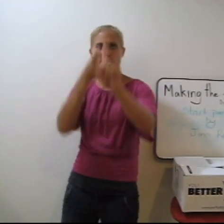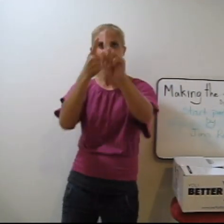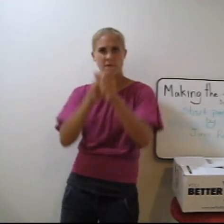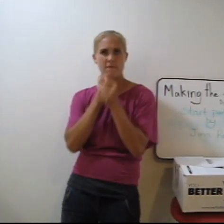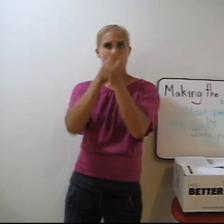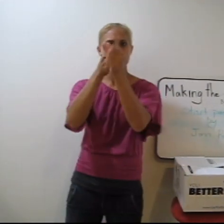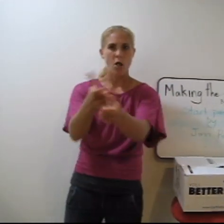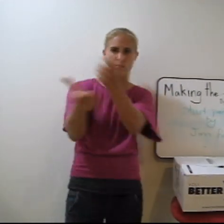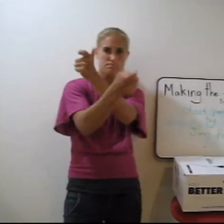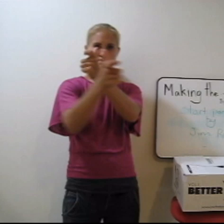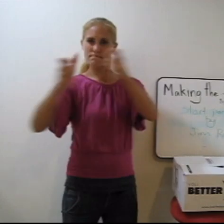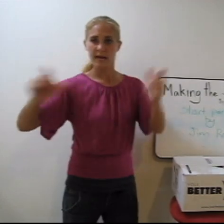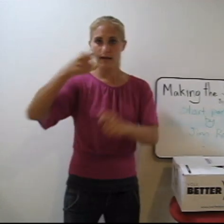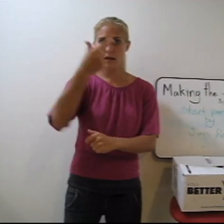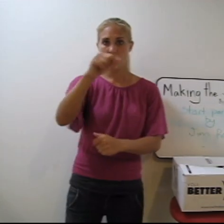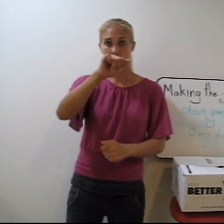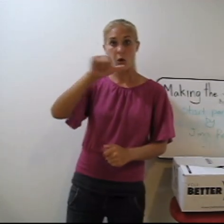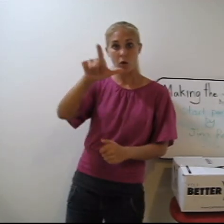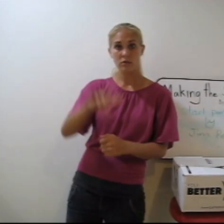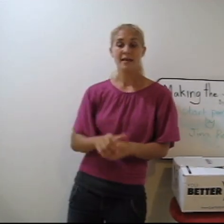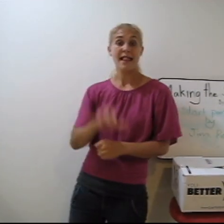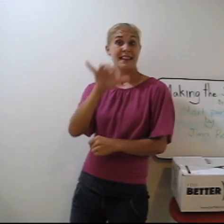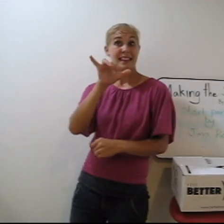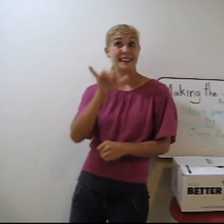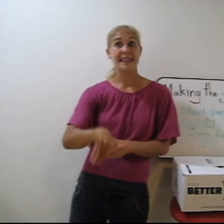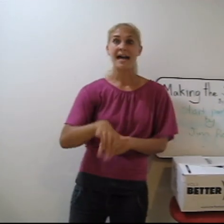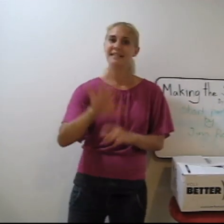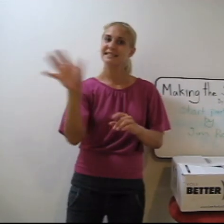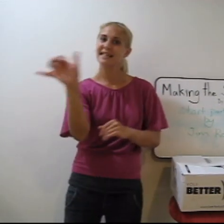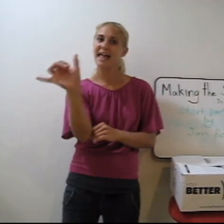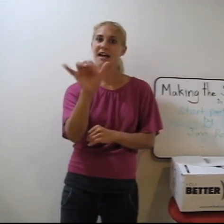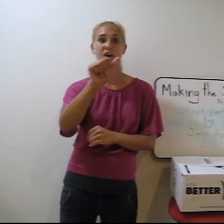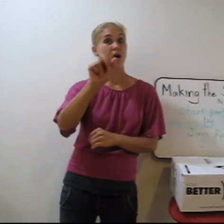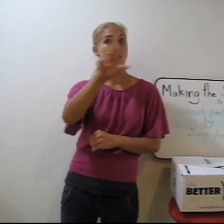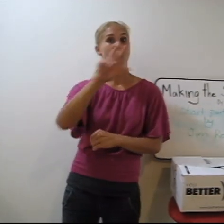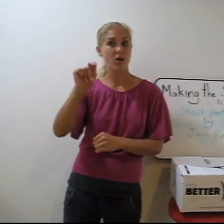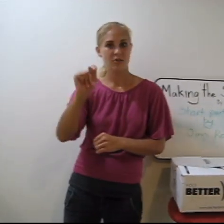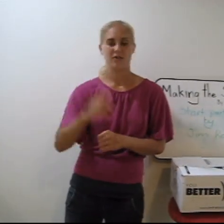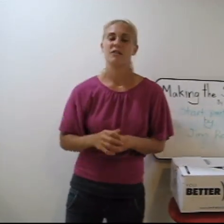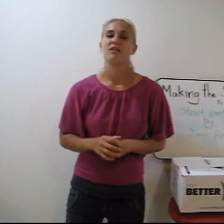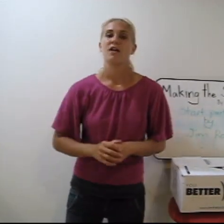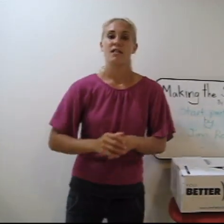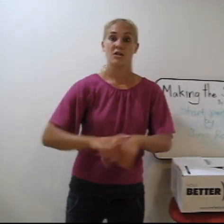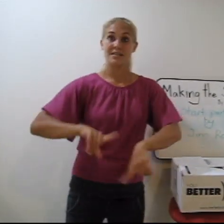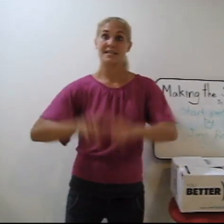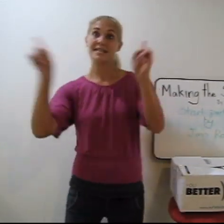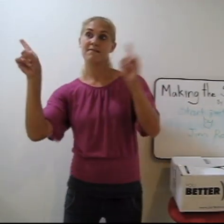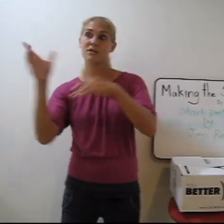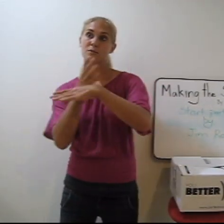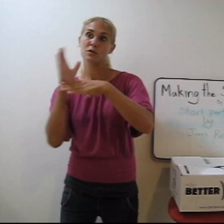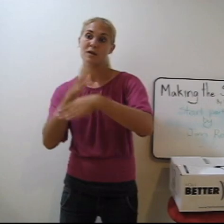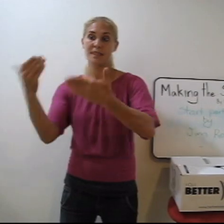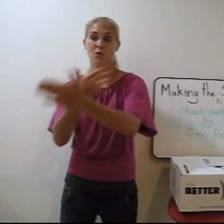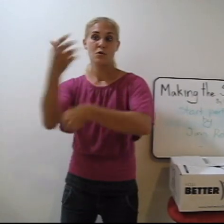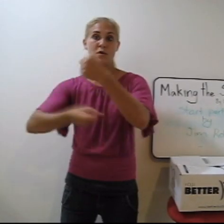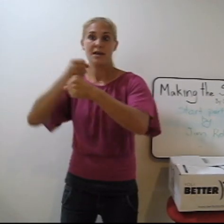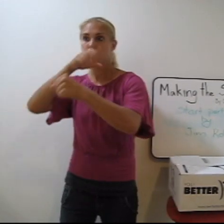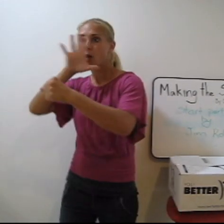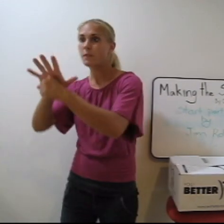goals. Goal achieving is an art form. There's a big difference between the New Year's resolution or to-do list type of